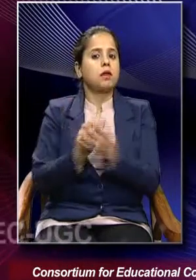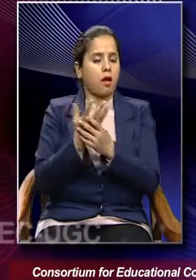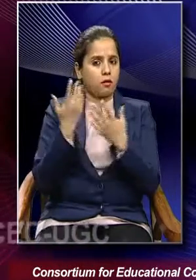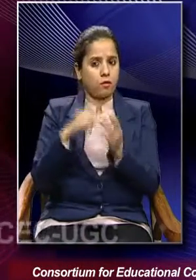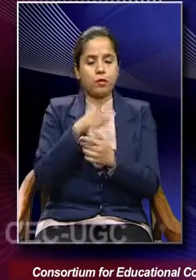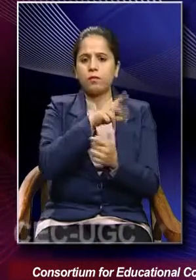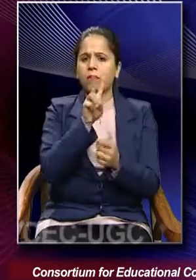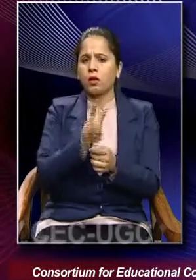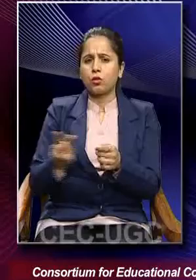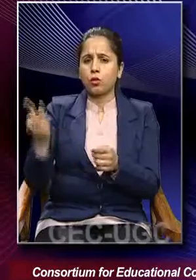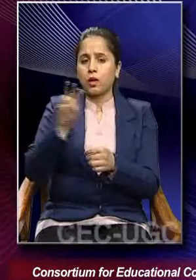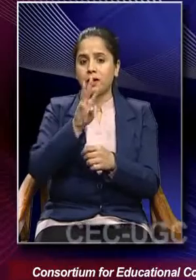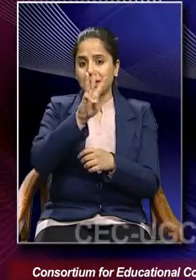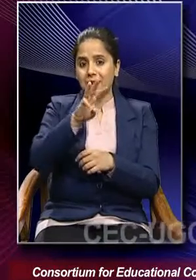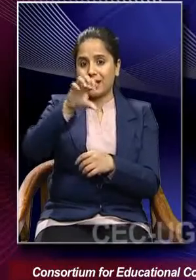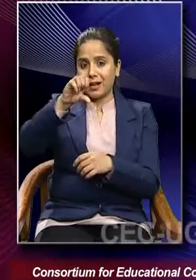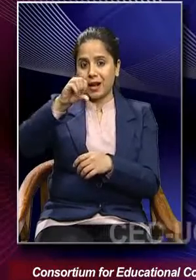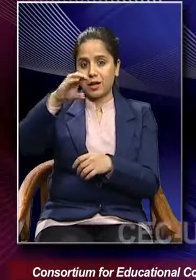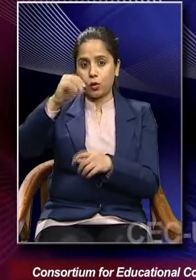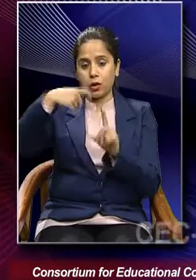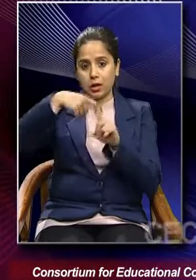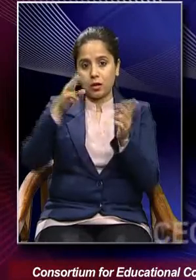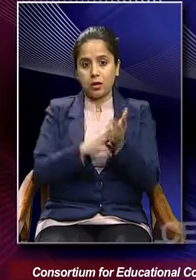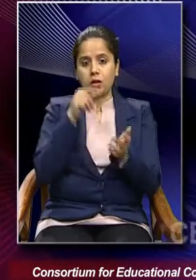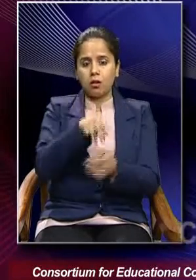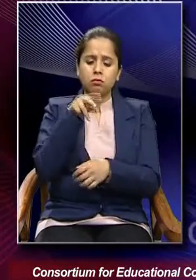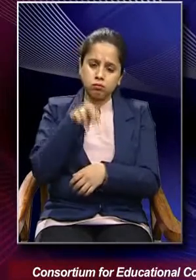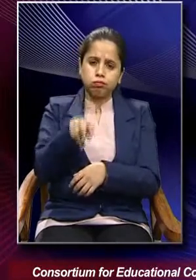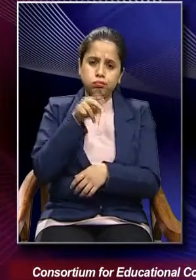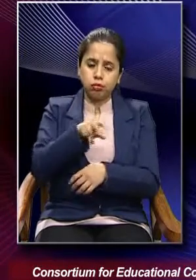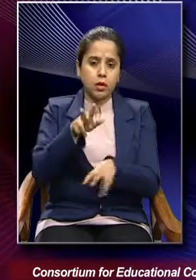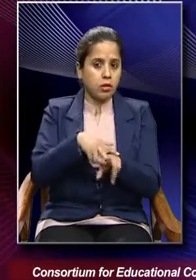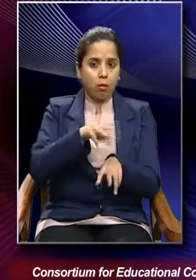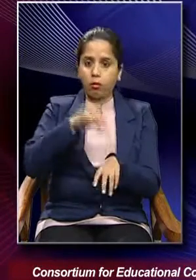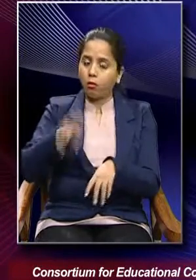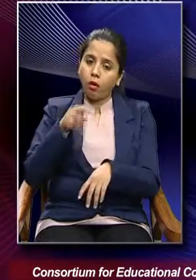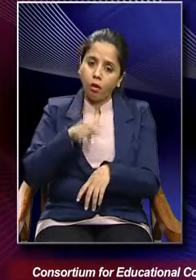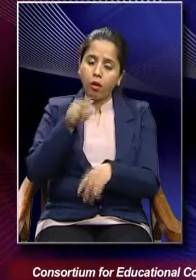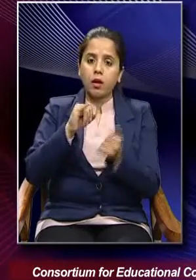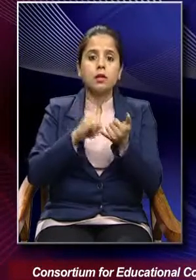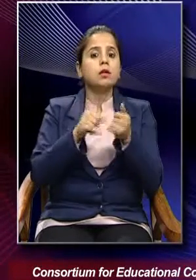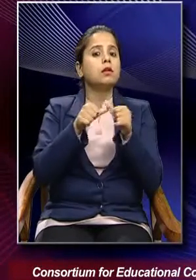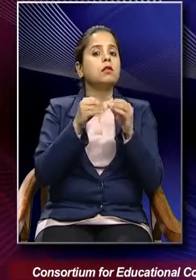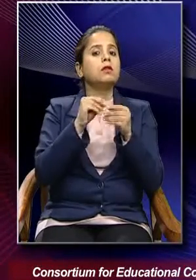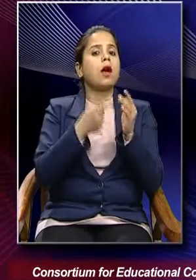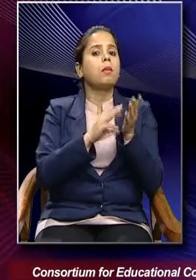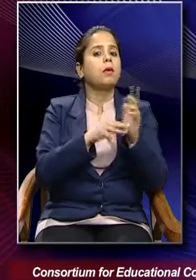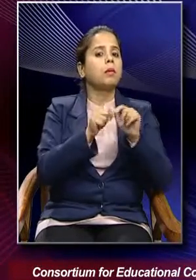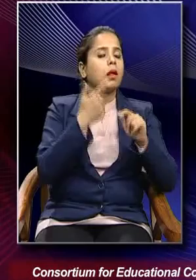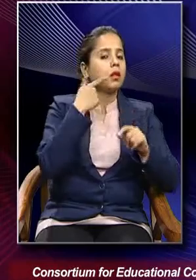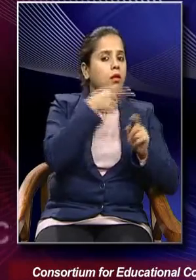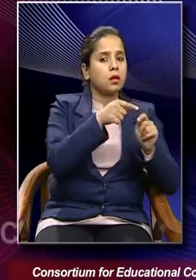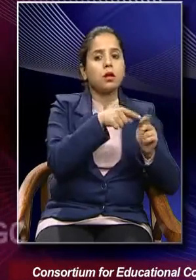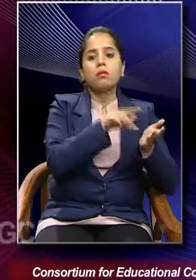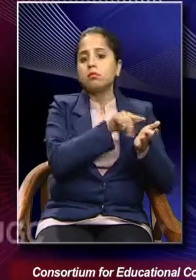he travelled 390 kilometers on foot from Sabarmati Ashram to Dandi in a